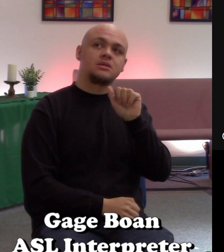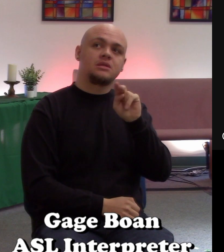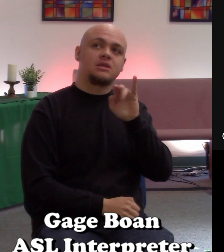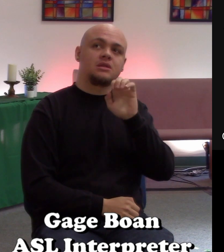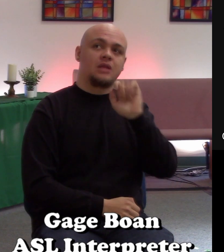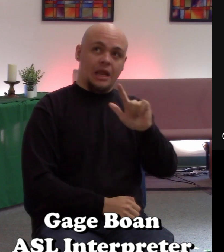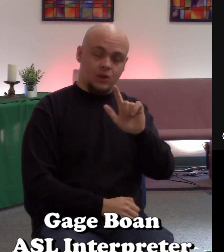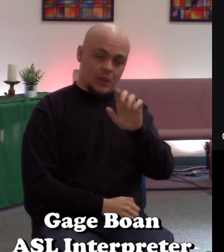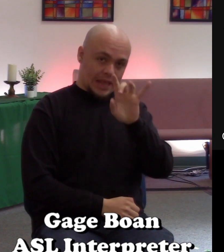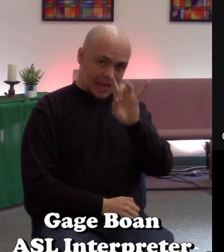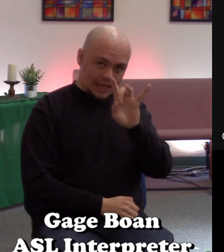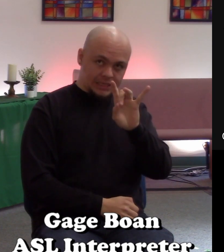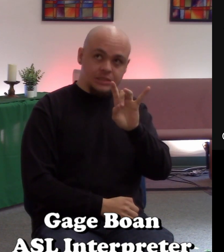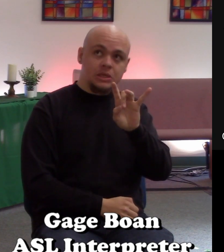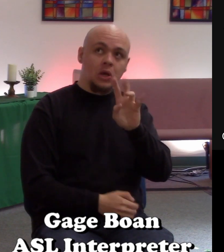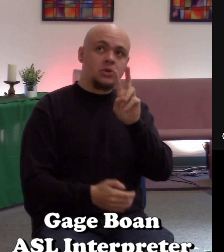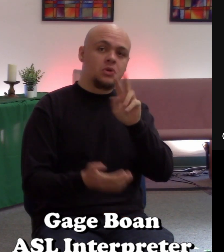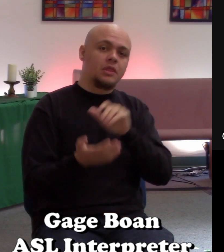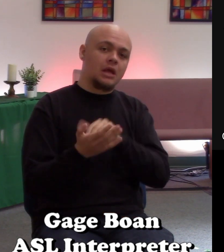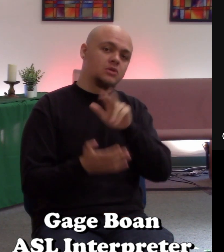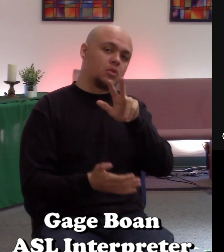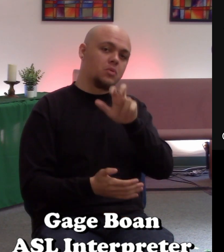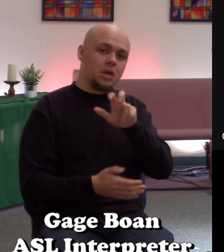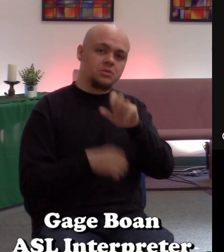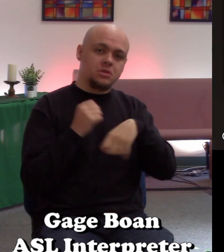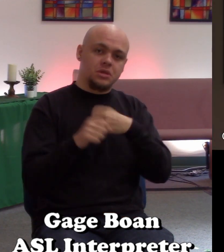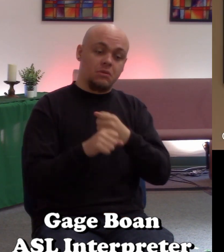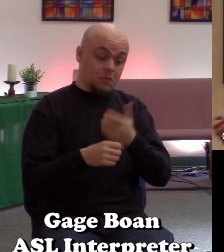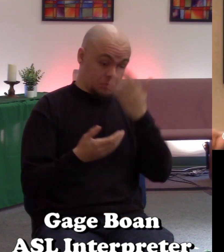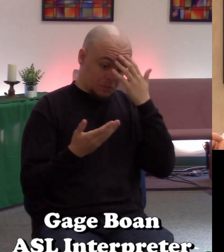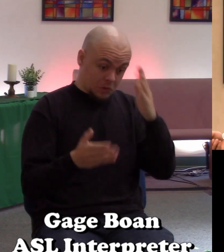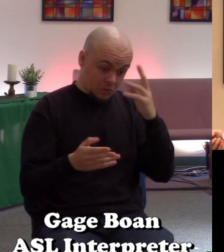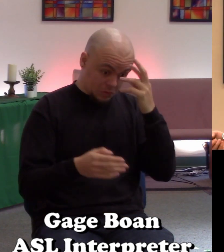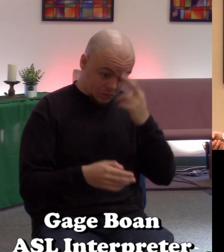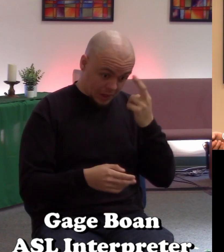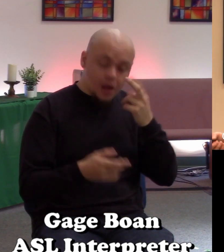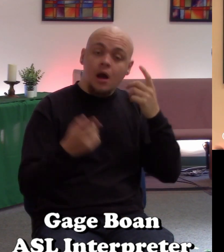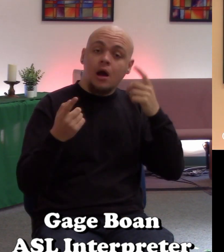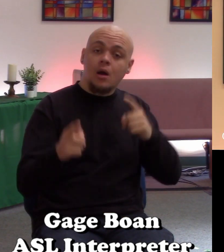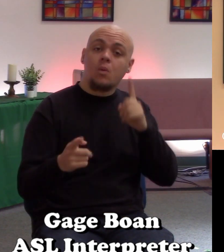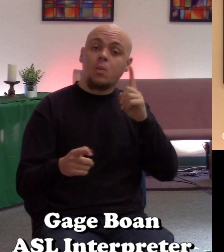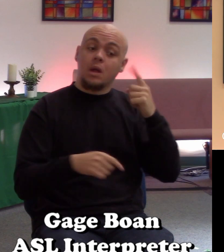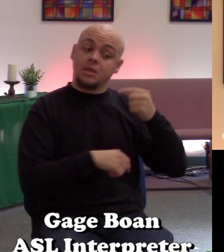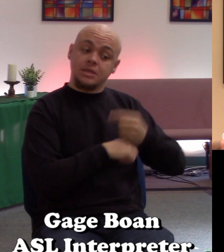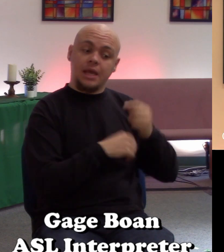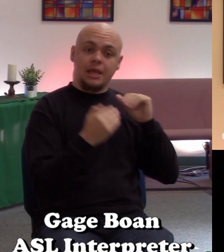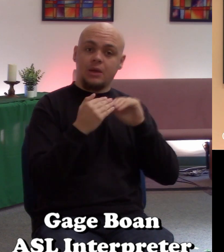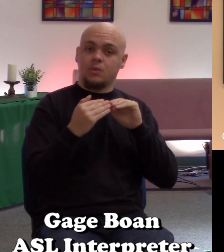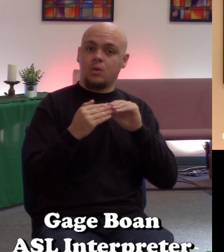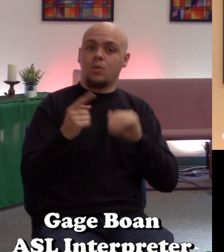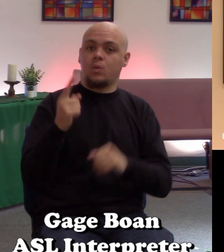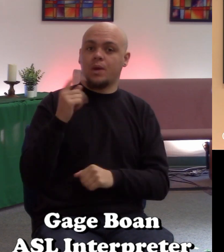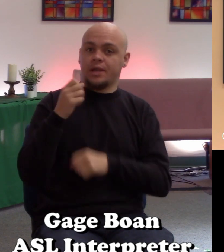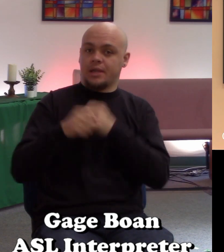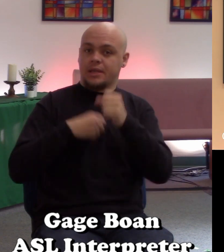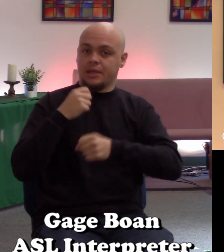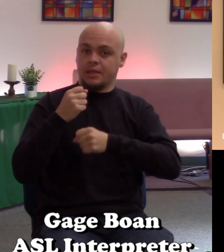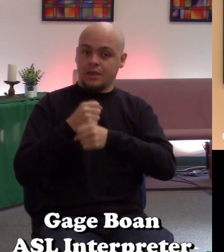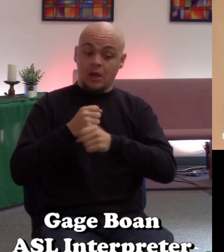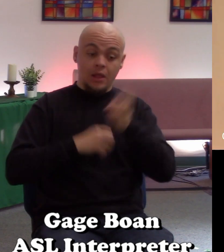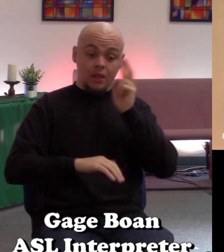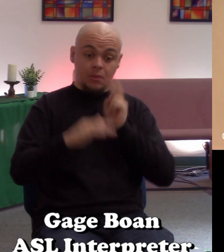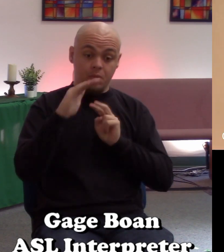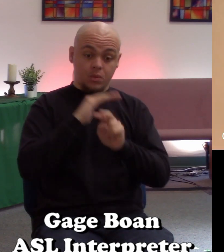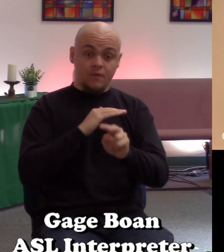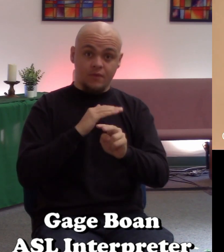8, the 2,300-day prophecy, where for some unknown reason he decided that one day equals a year. And a lot of times if you